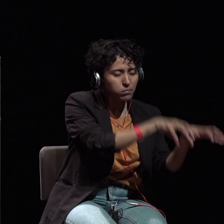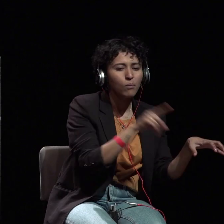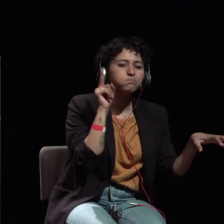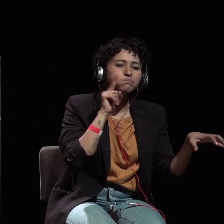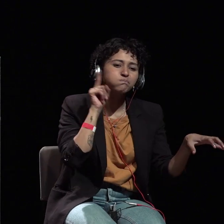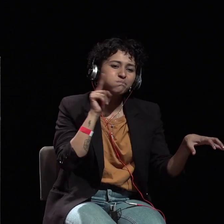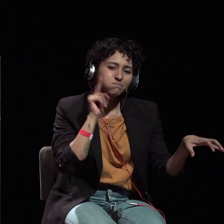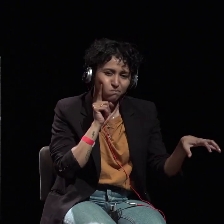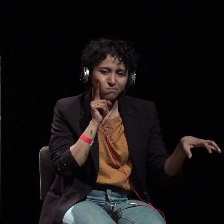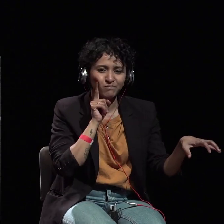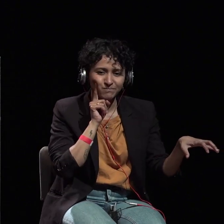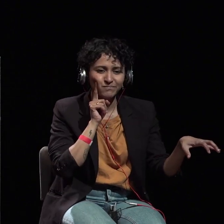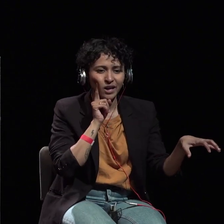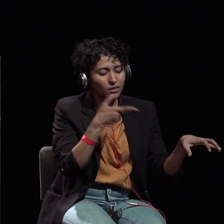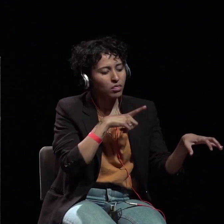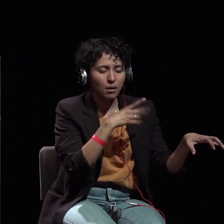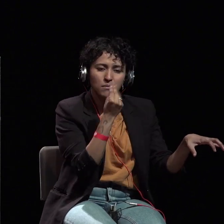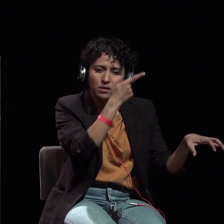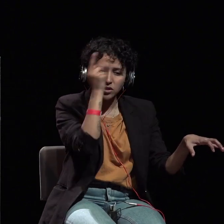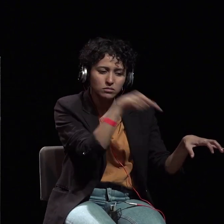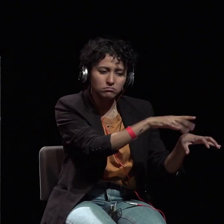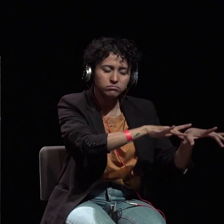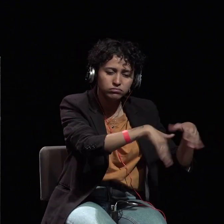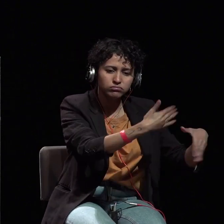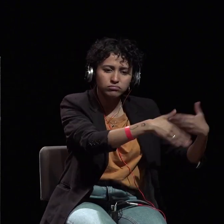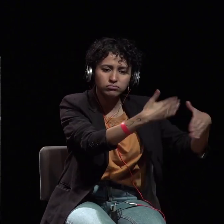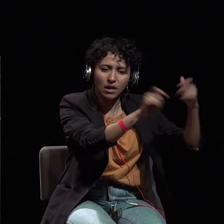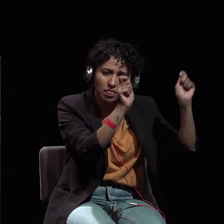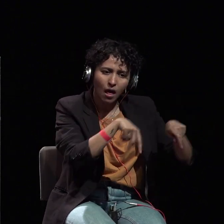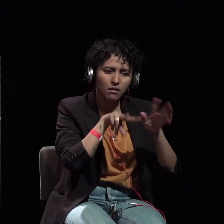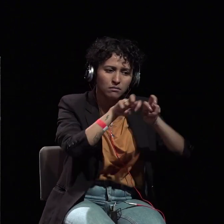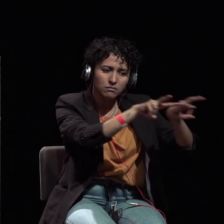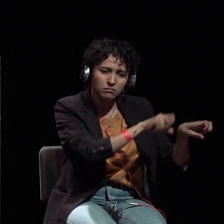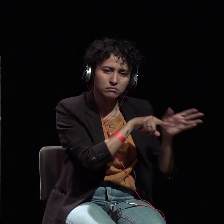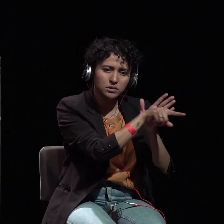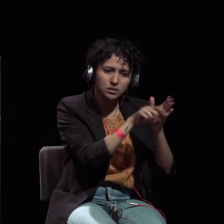Reconstituting the Williams College Lyceum's collection was a lesson in Eurocentric disinterest.